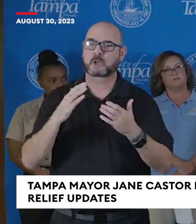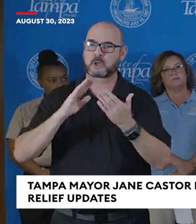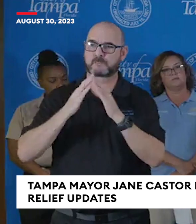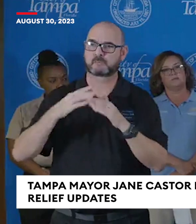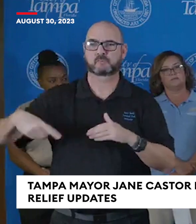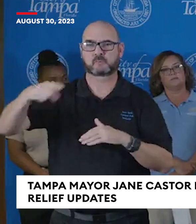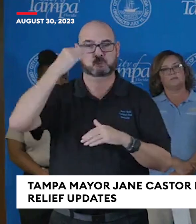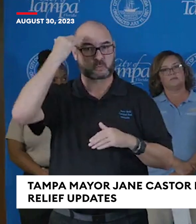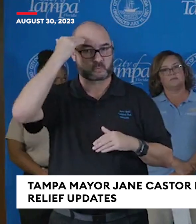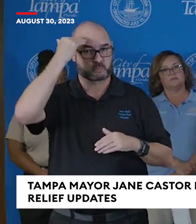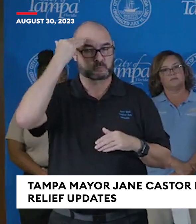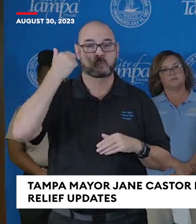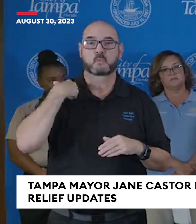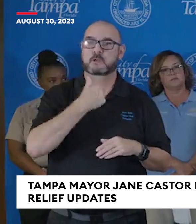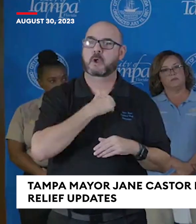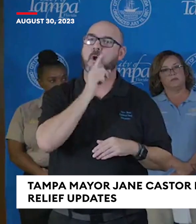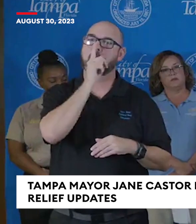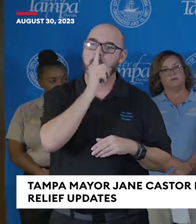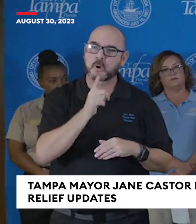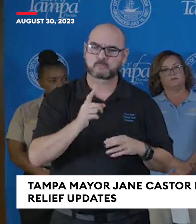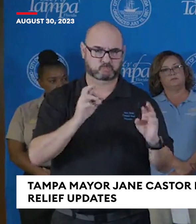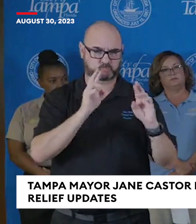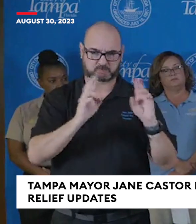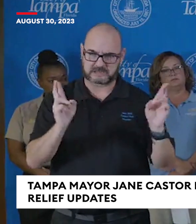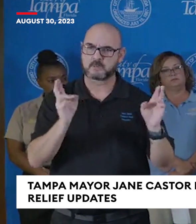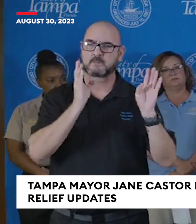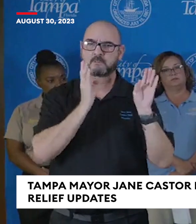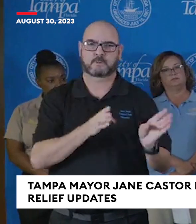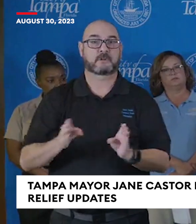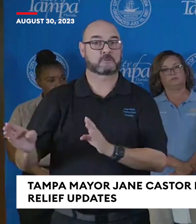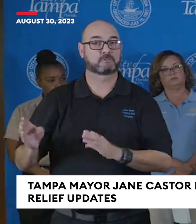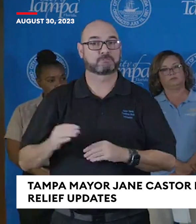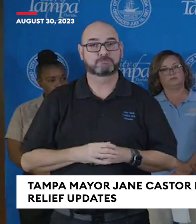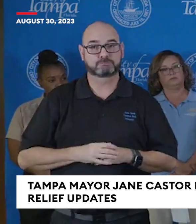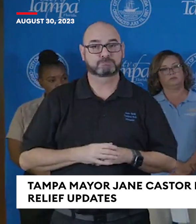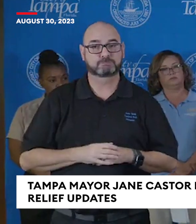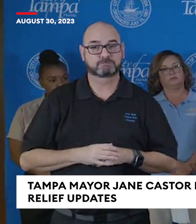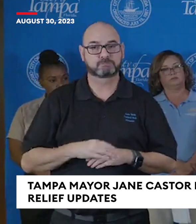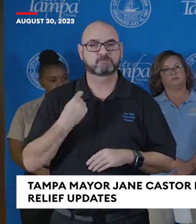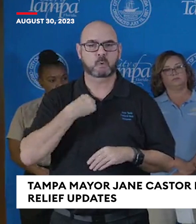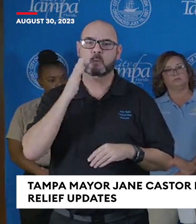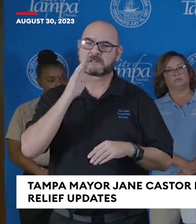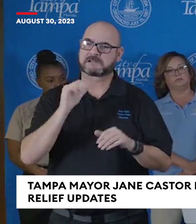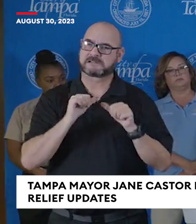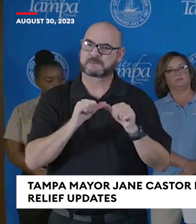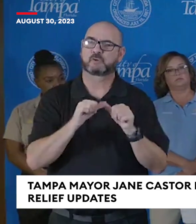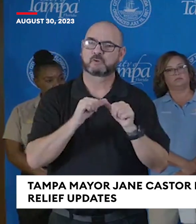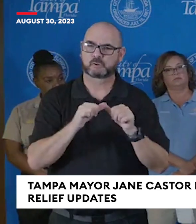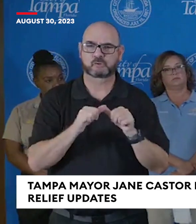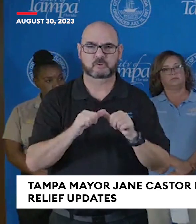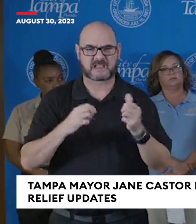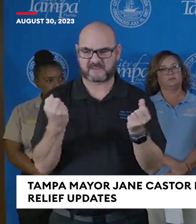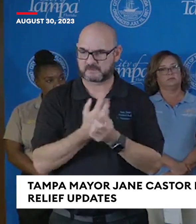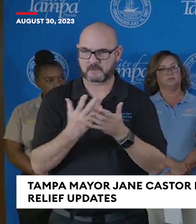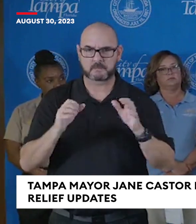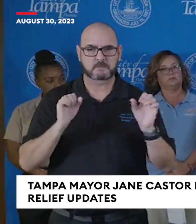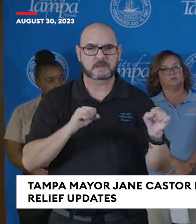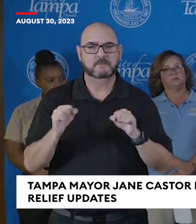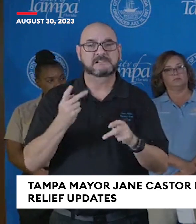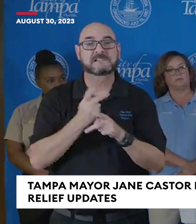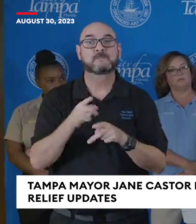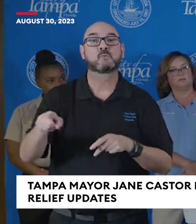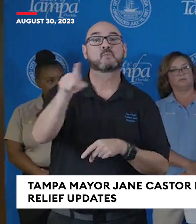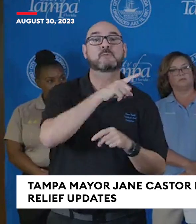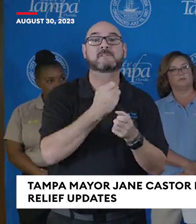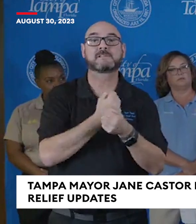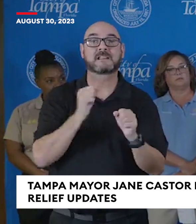that we are prepared, that we will continue to do all in our power to keep you safe during these